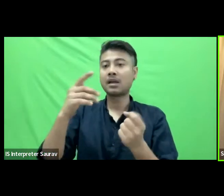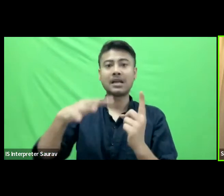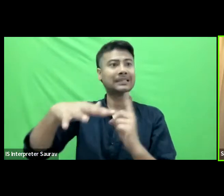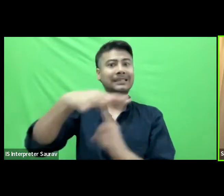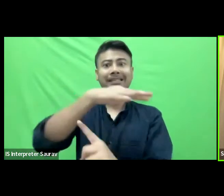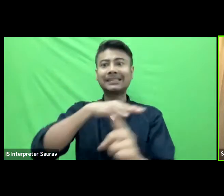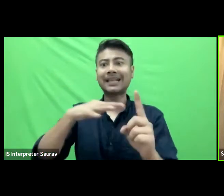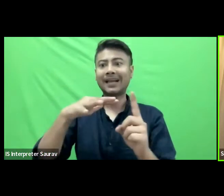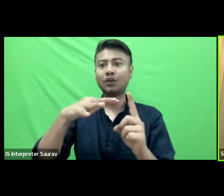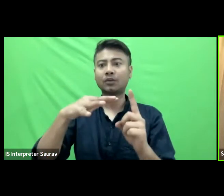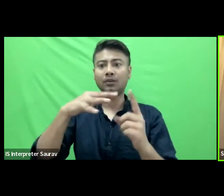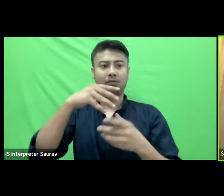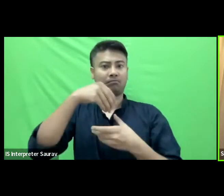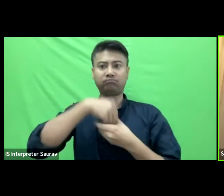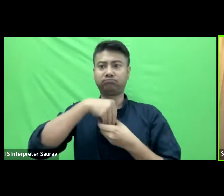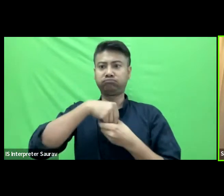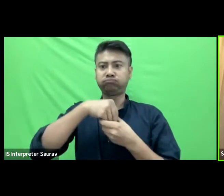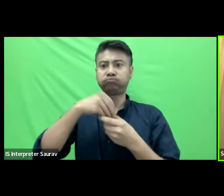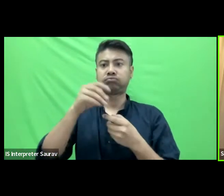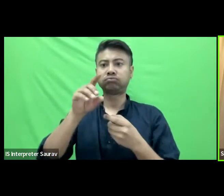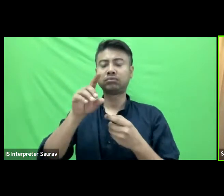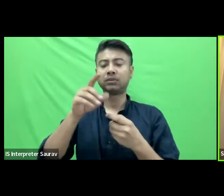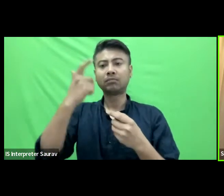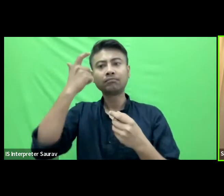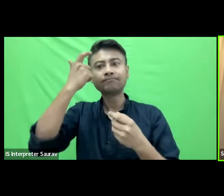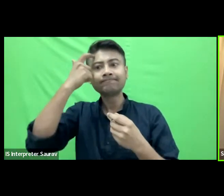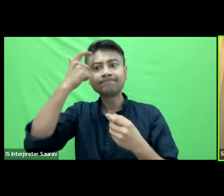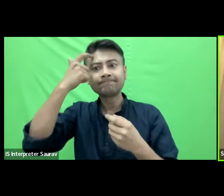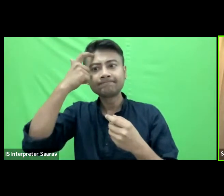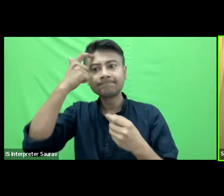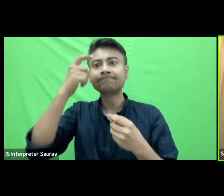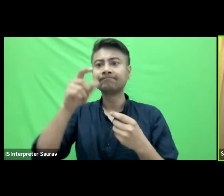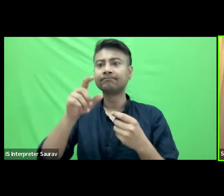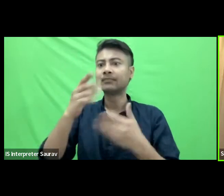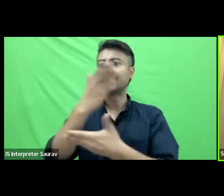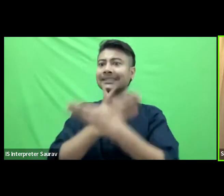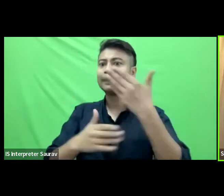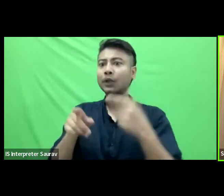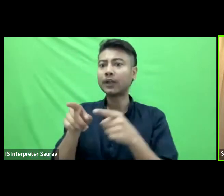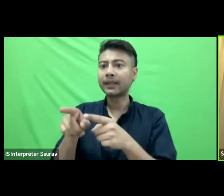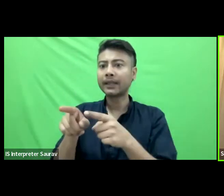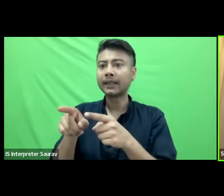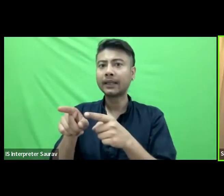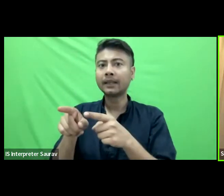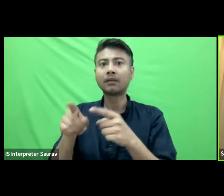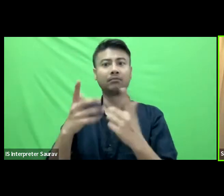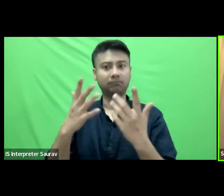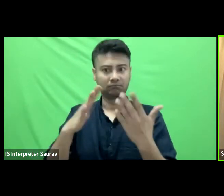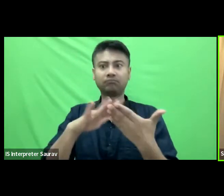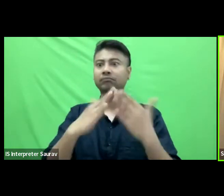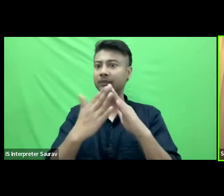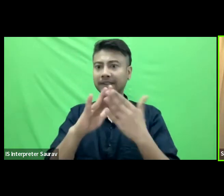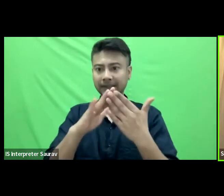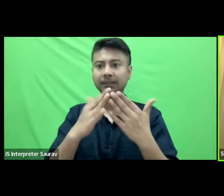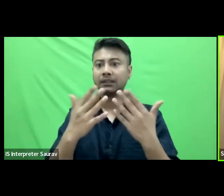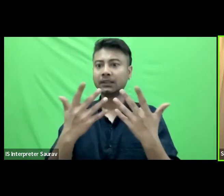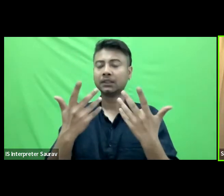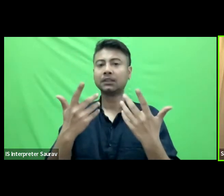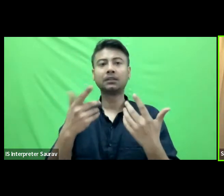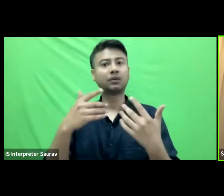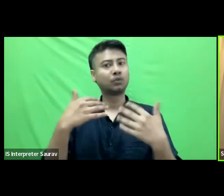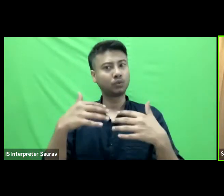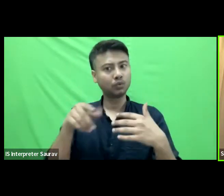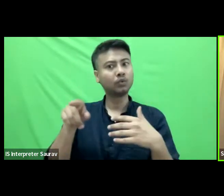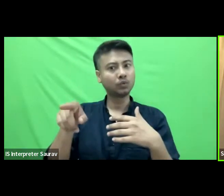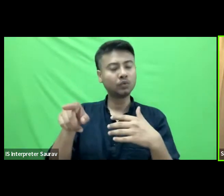who are marginalized and face sort of overlapping, intersecting forms of discrimination. So I think the discussion today, we really